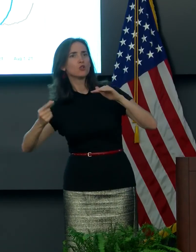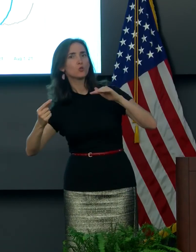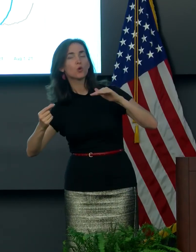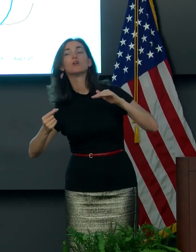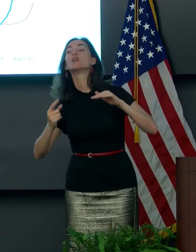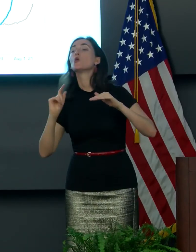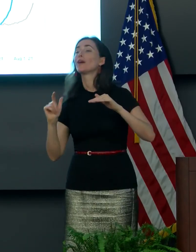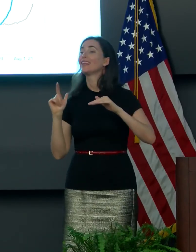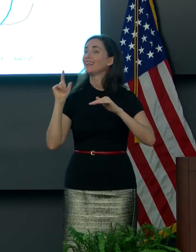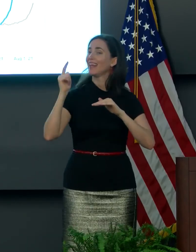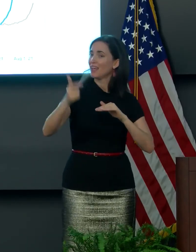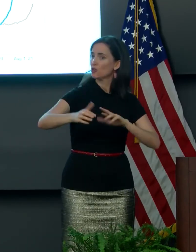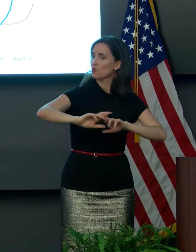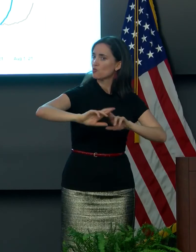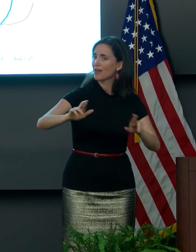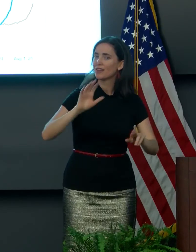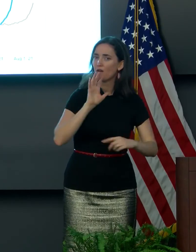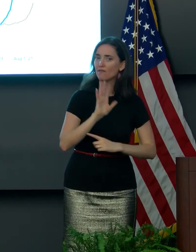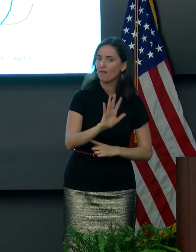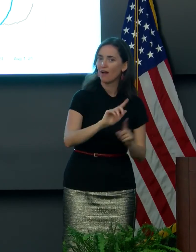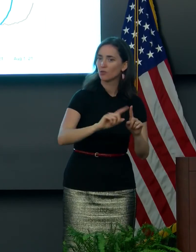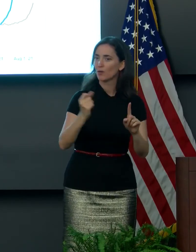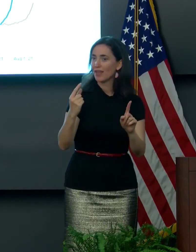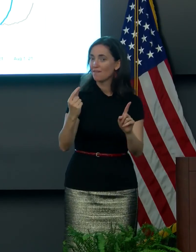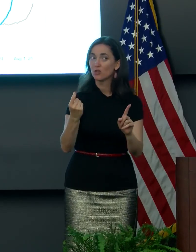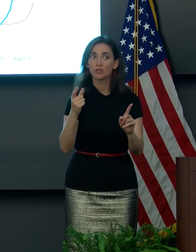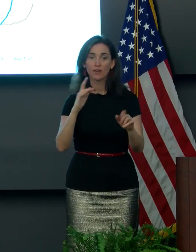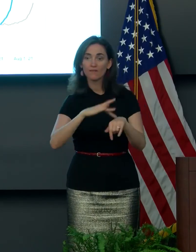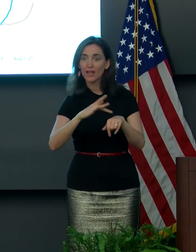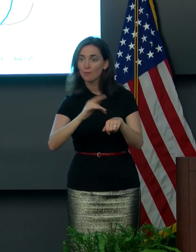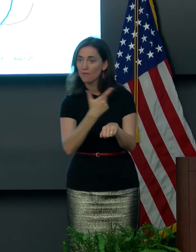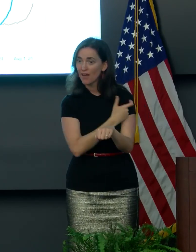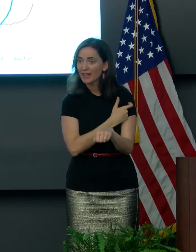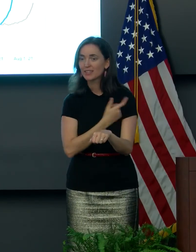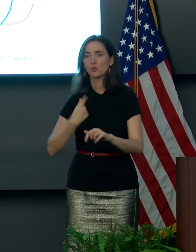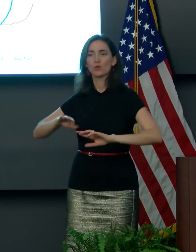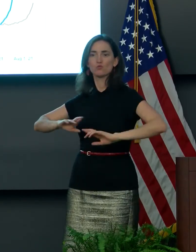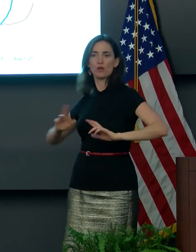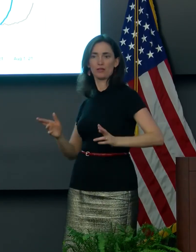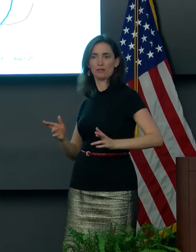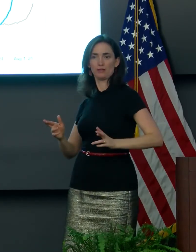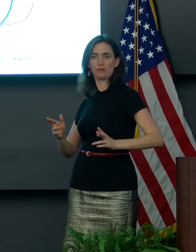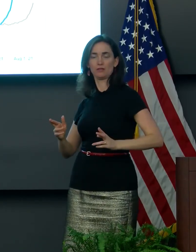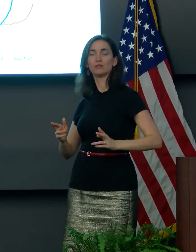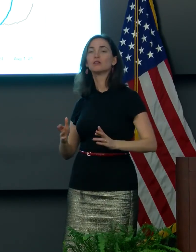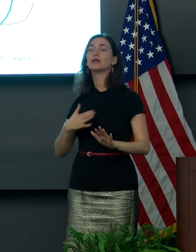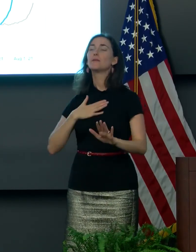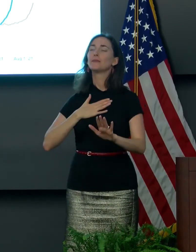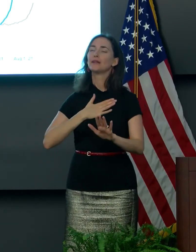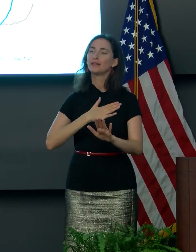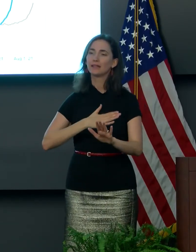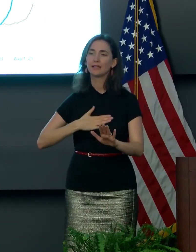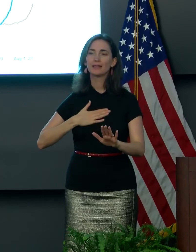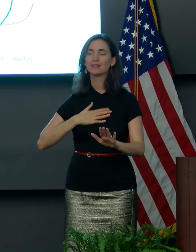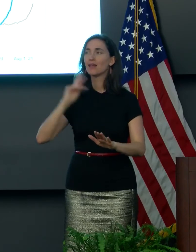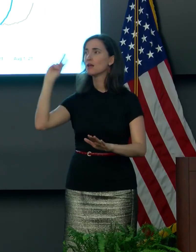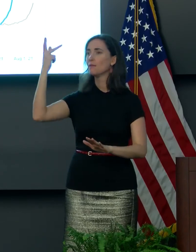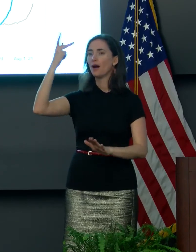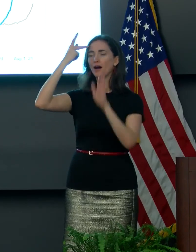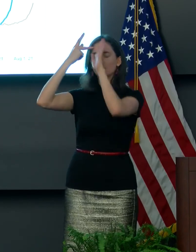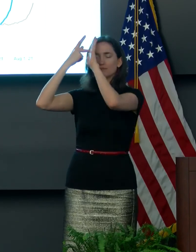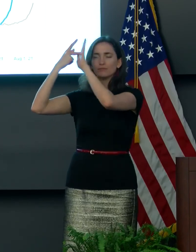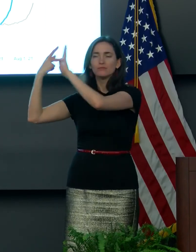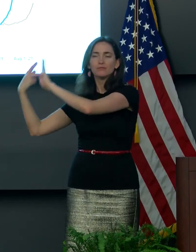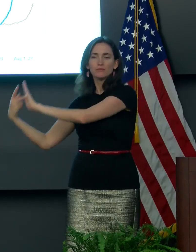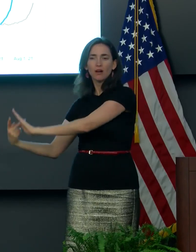vaccinate our 5 to 11-year-olds when that vaccine is available. I urge you to remove the politics, to